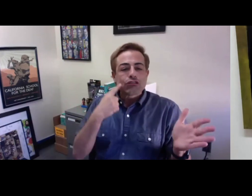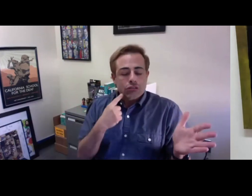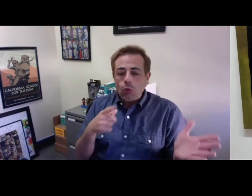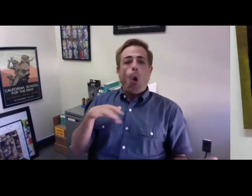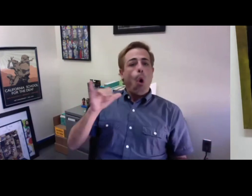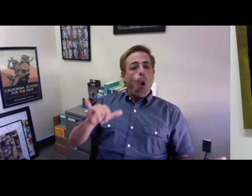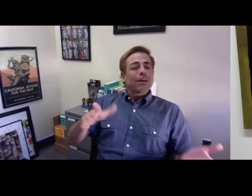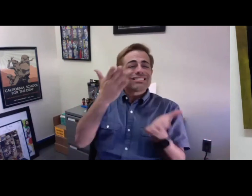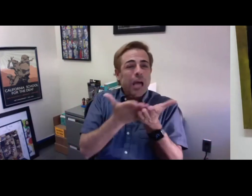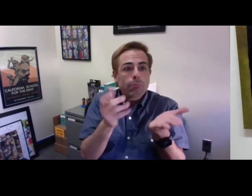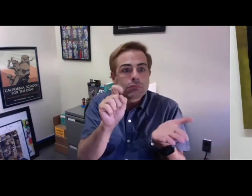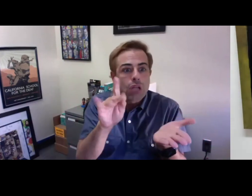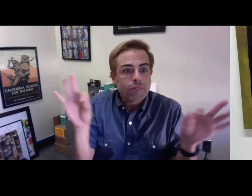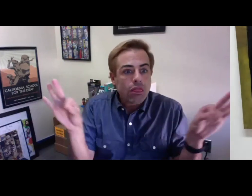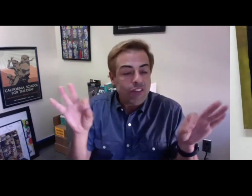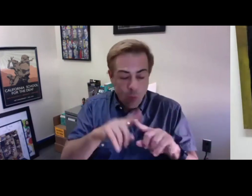approach